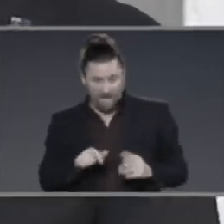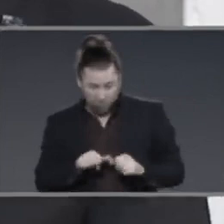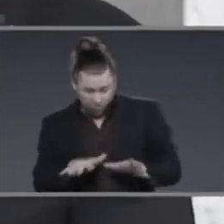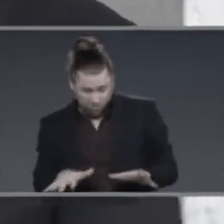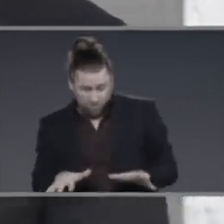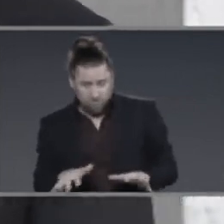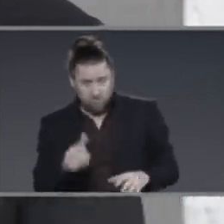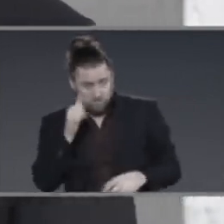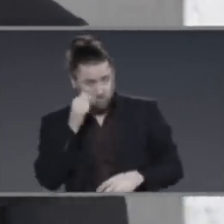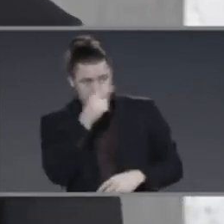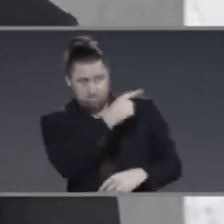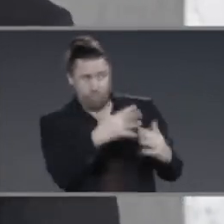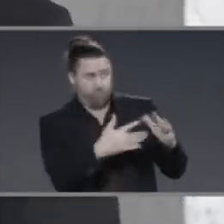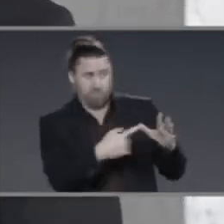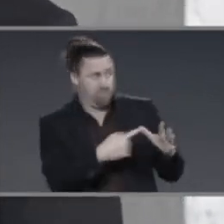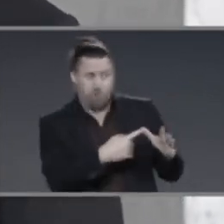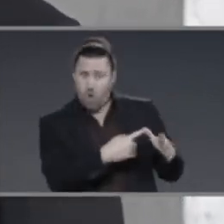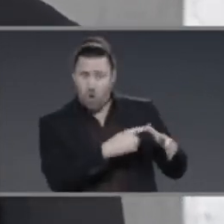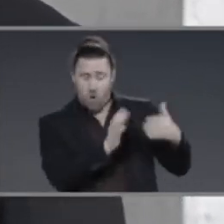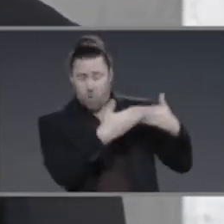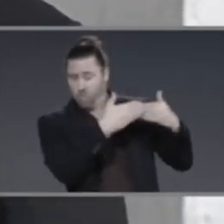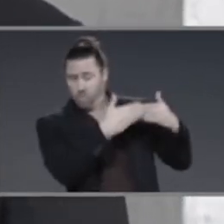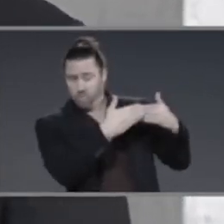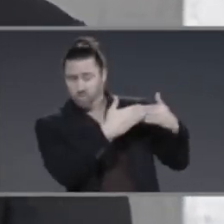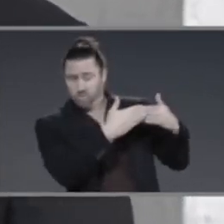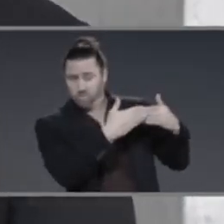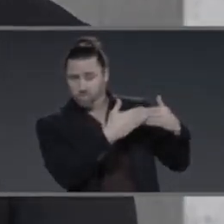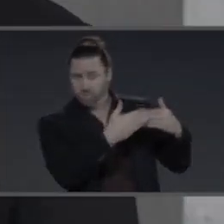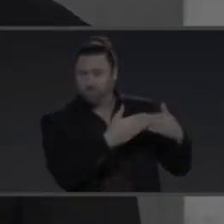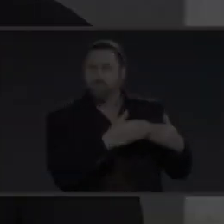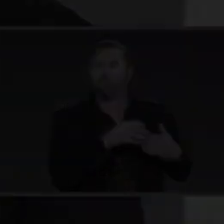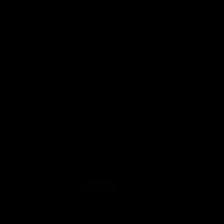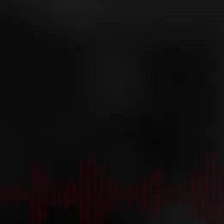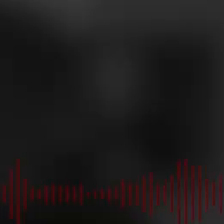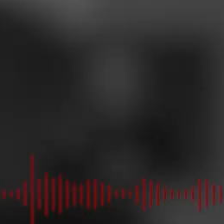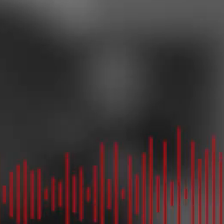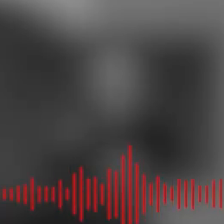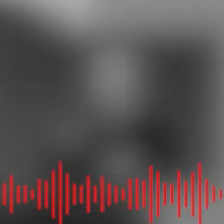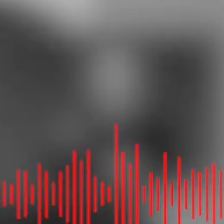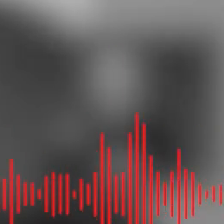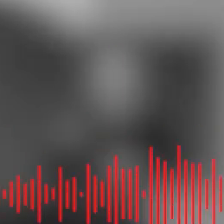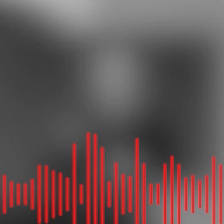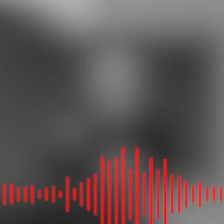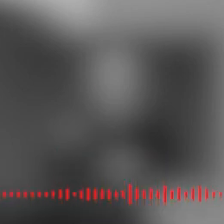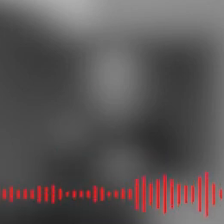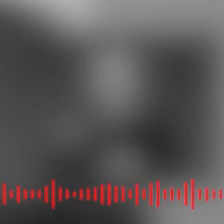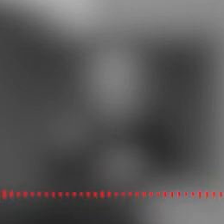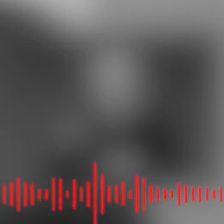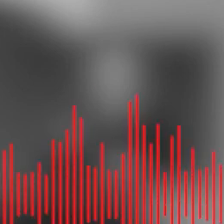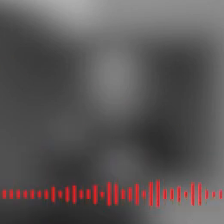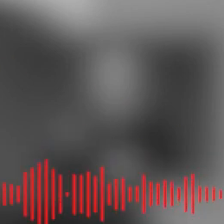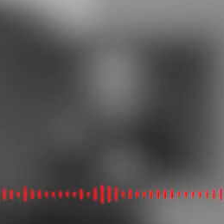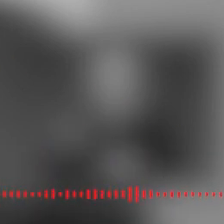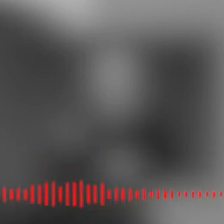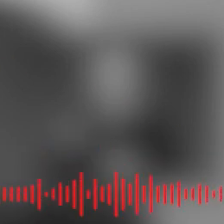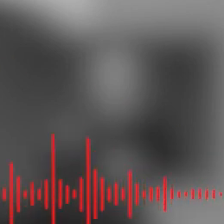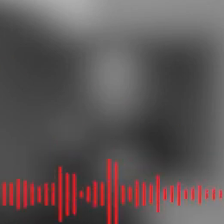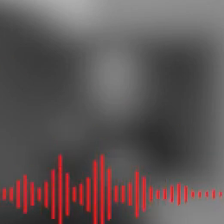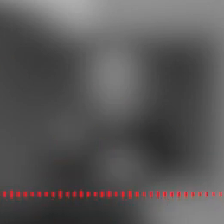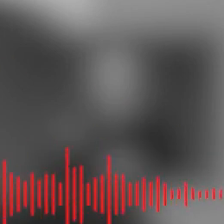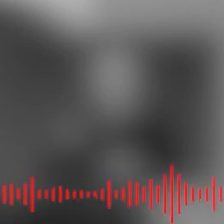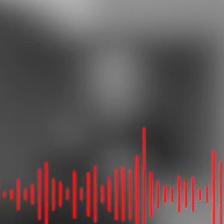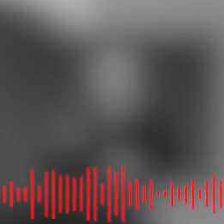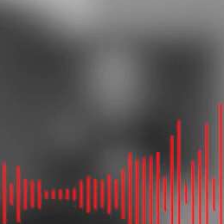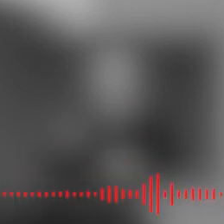constitutional advice to WA. It's marketing spin at its best. So are your worries and concerns still that the repercussions of the